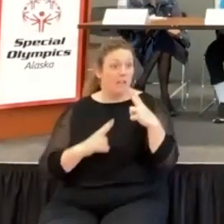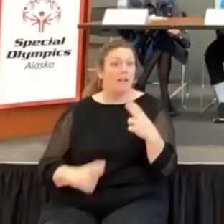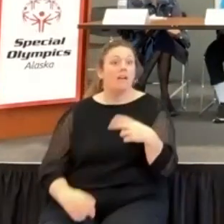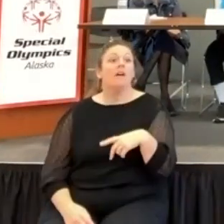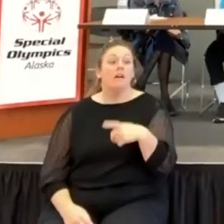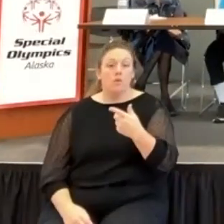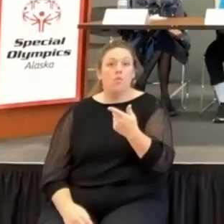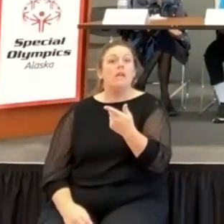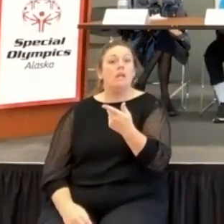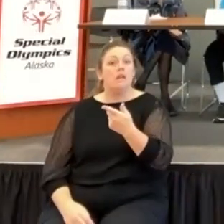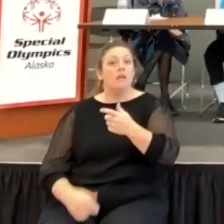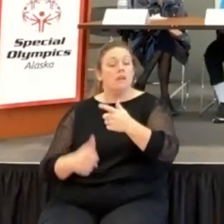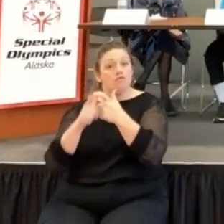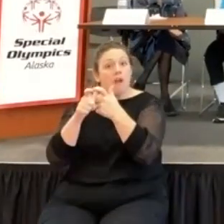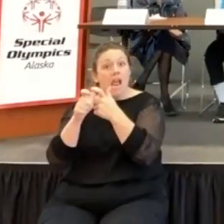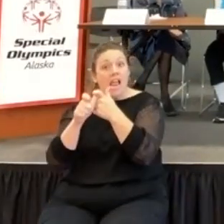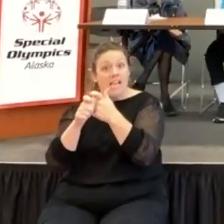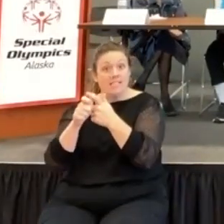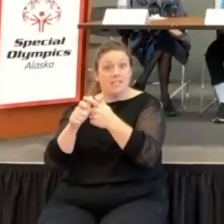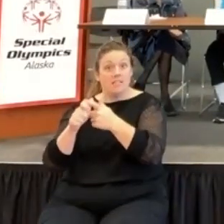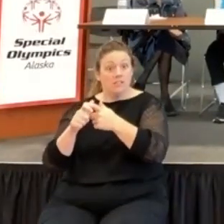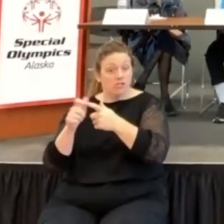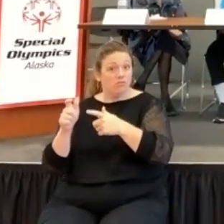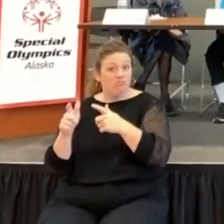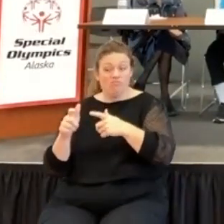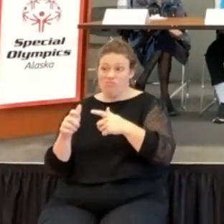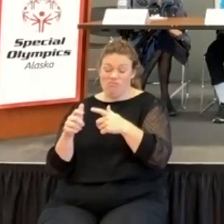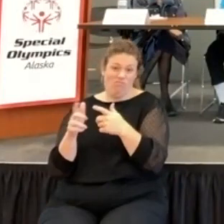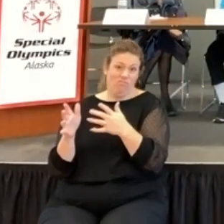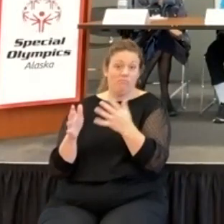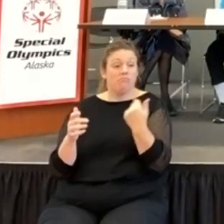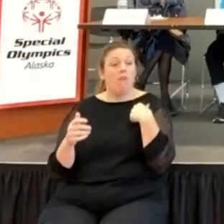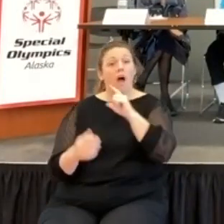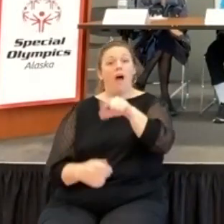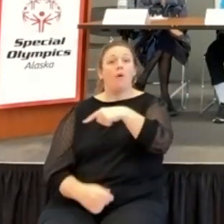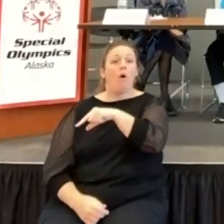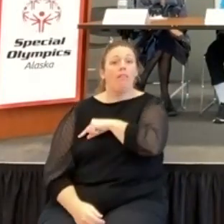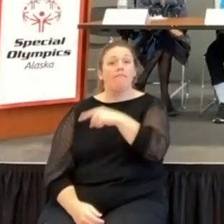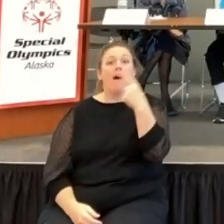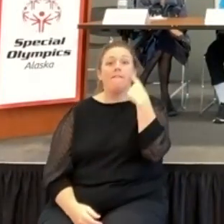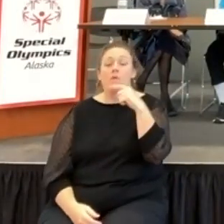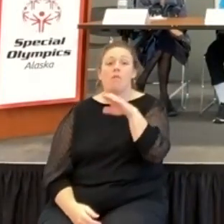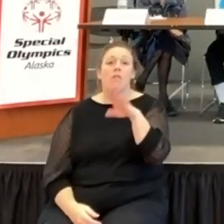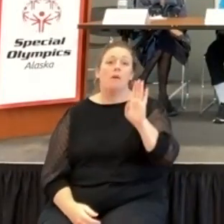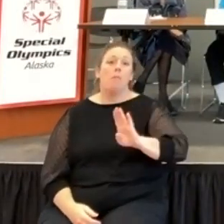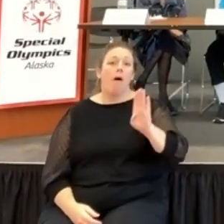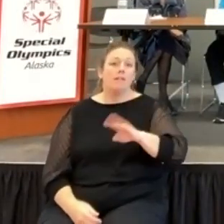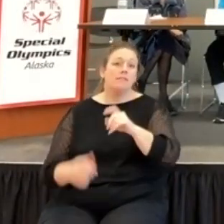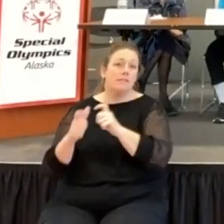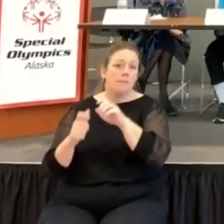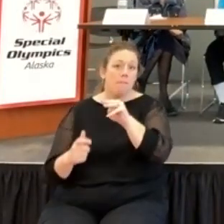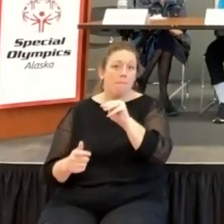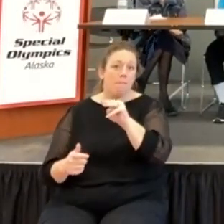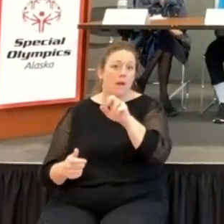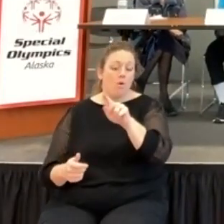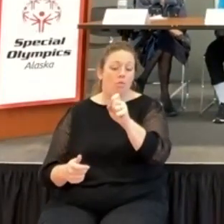ran races. You had to qualify for the Boston Marathon, the same as a regular person. There was no excuses. But then time